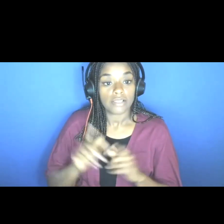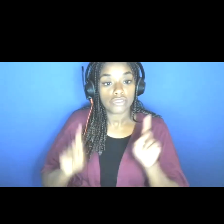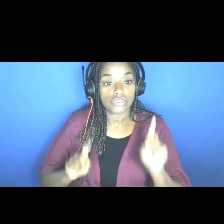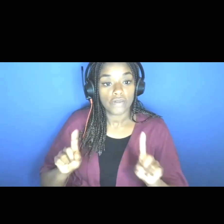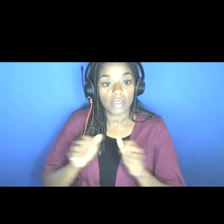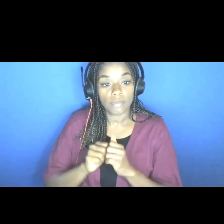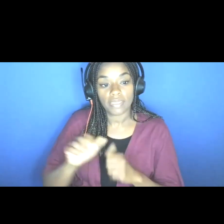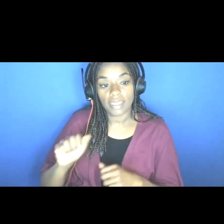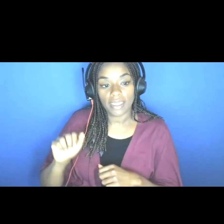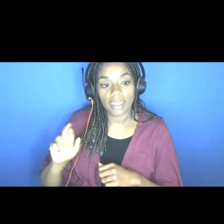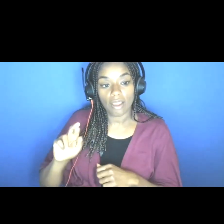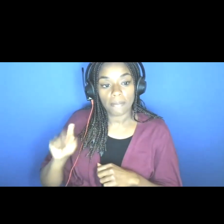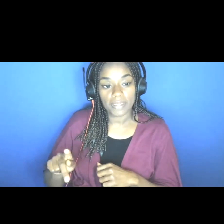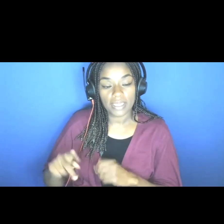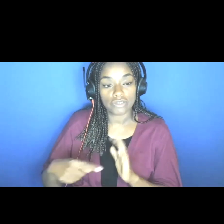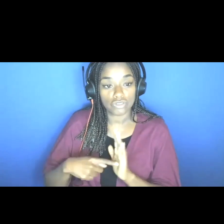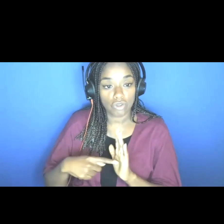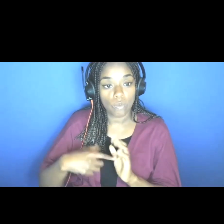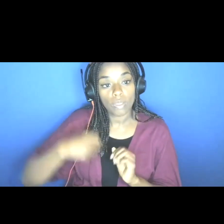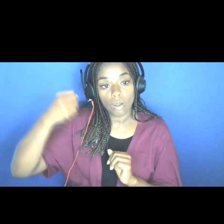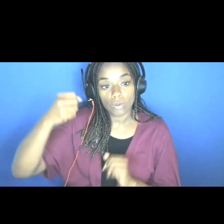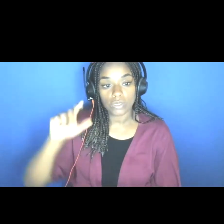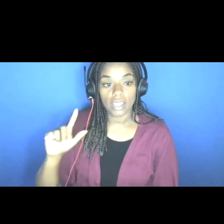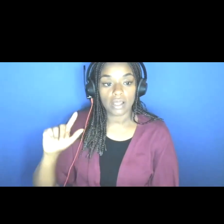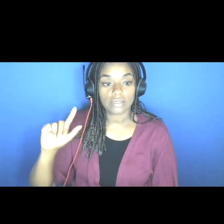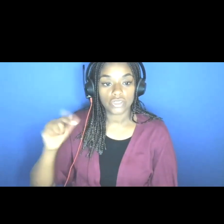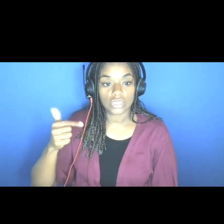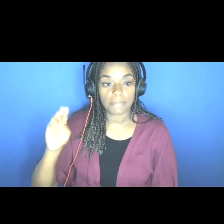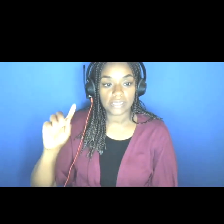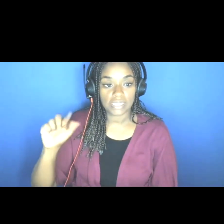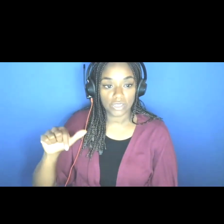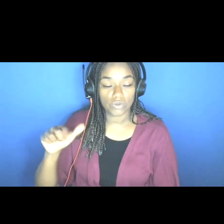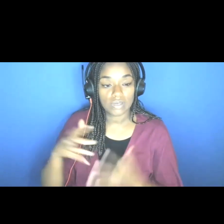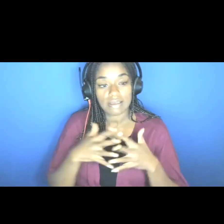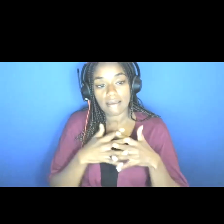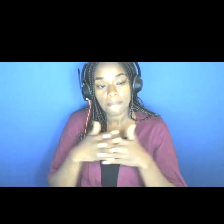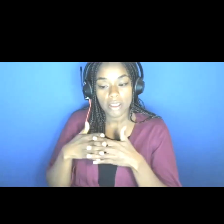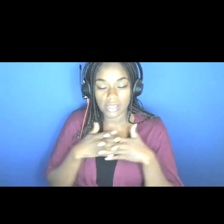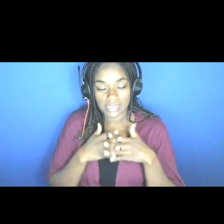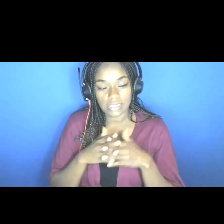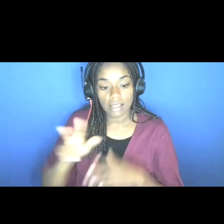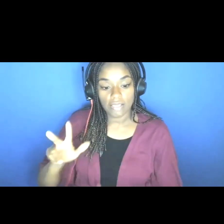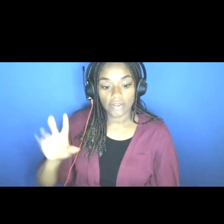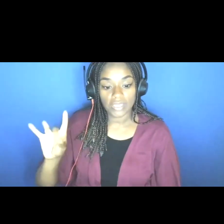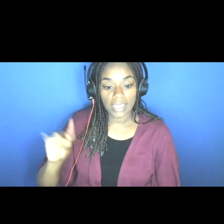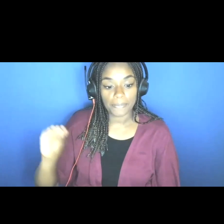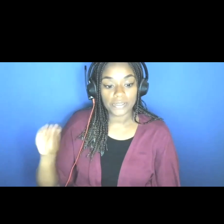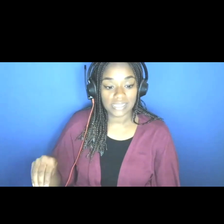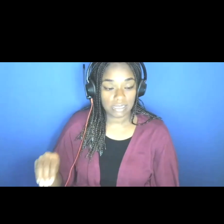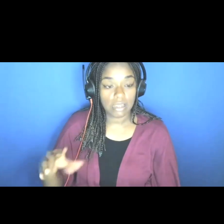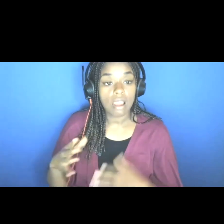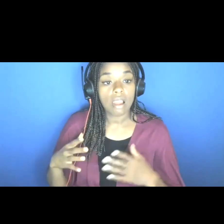showed that among older LGBTQ Americans, 38% of participants are married or in